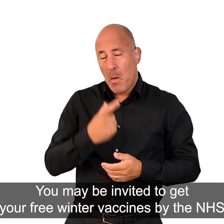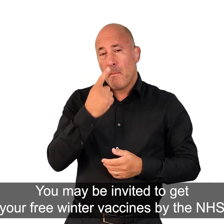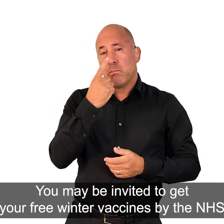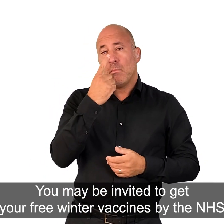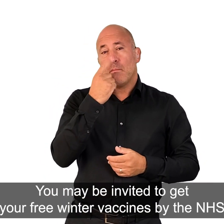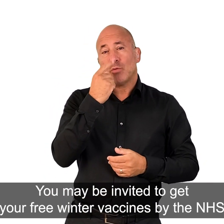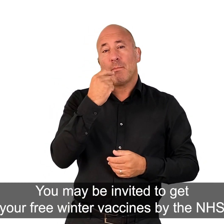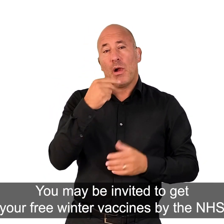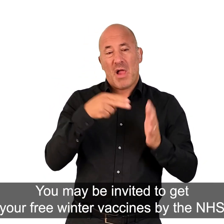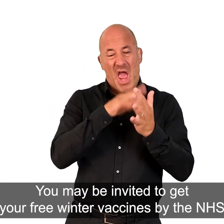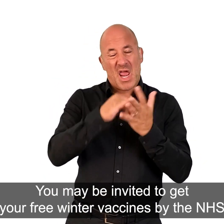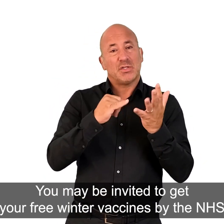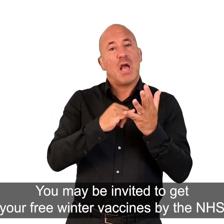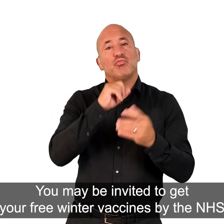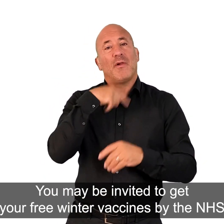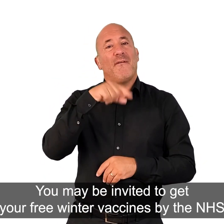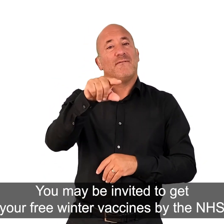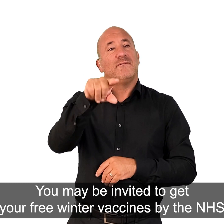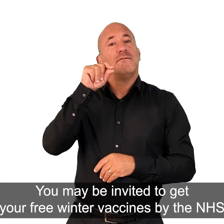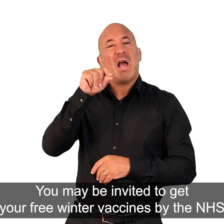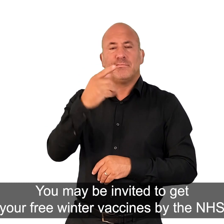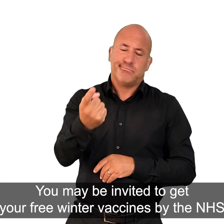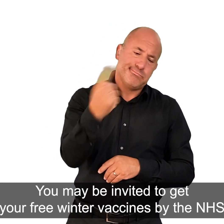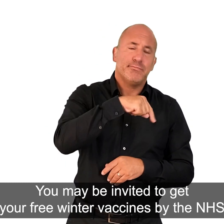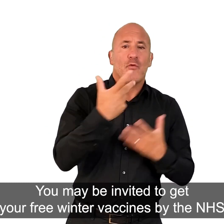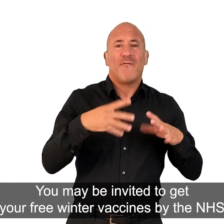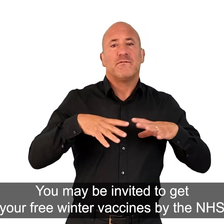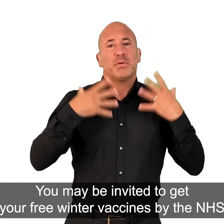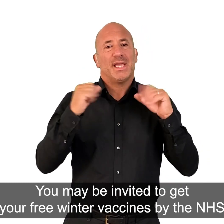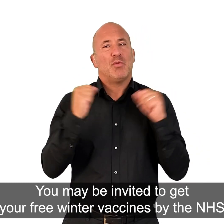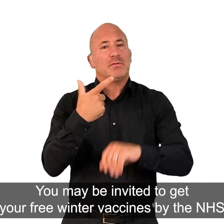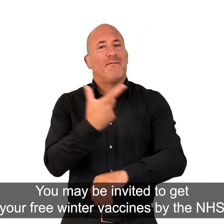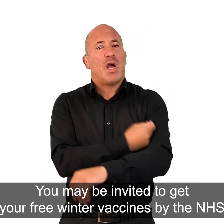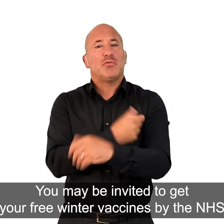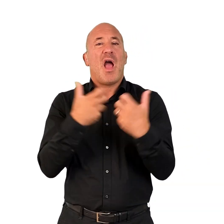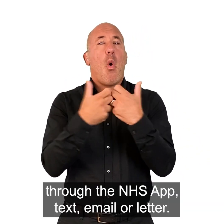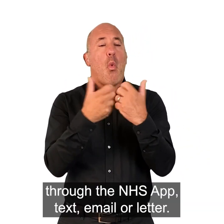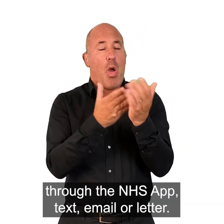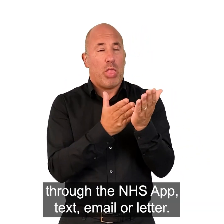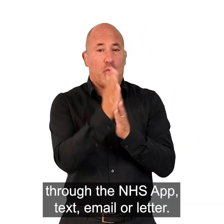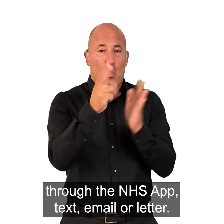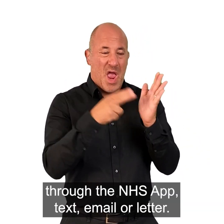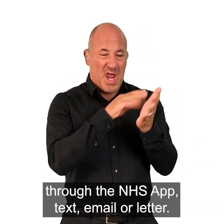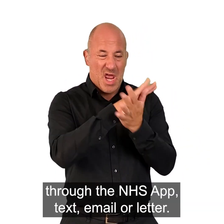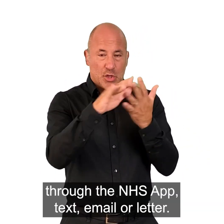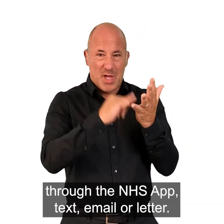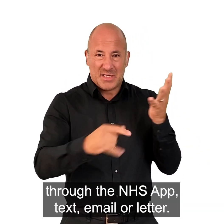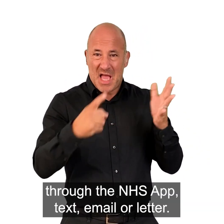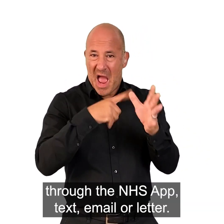You may be invited to get your free winter vaccines by the NHS, through the NHS app, text,